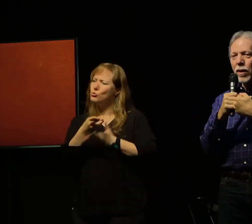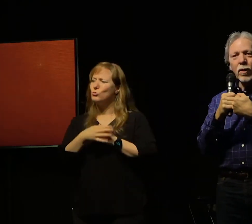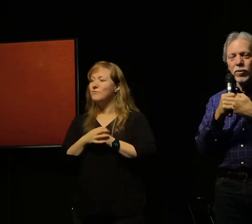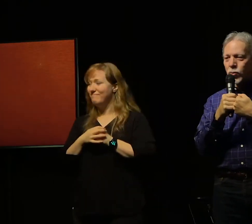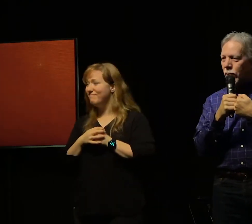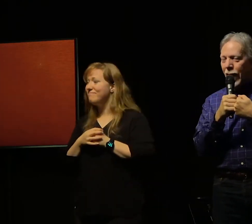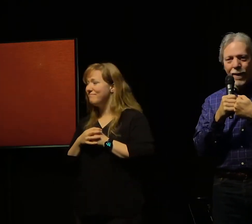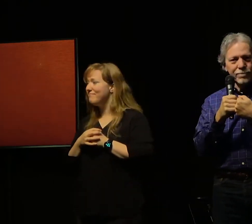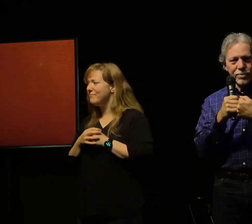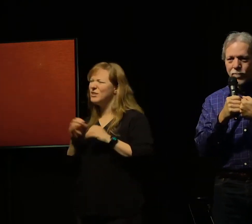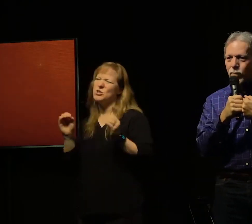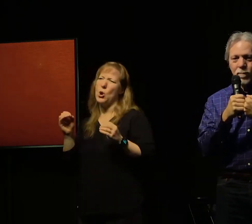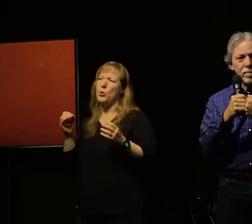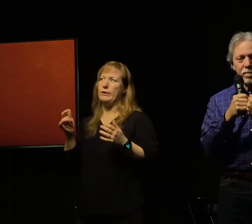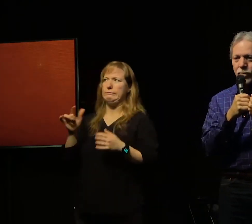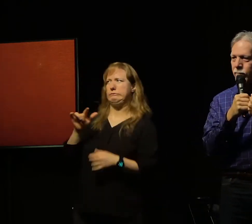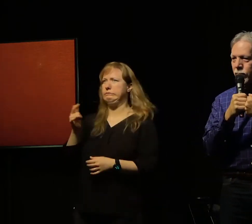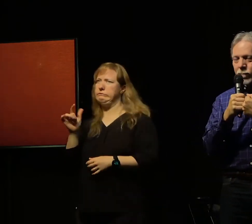There's no neutral in that.